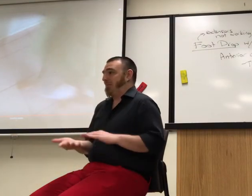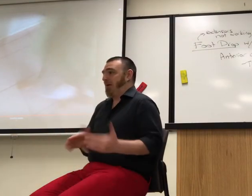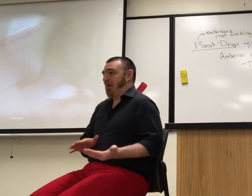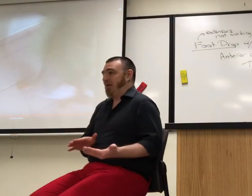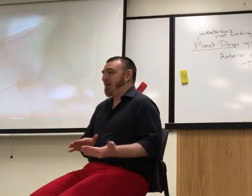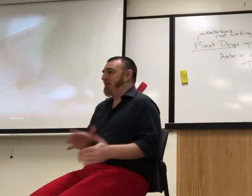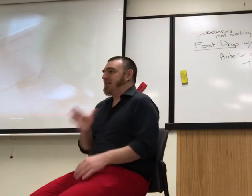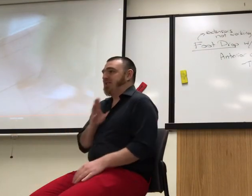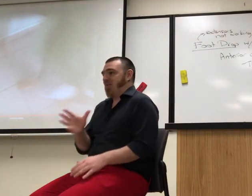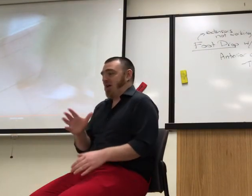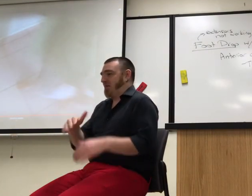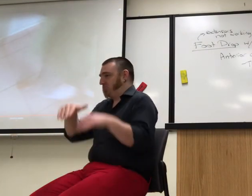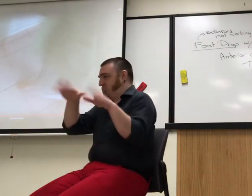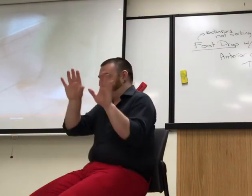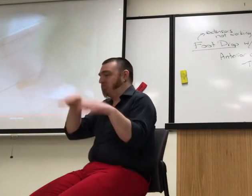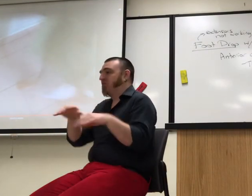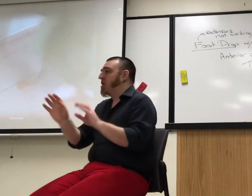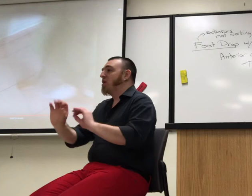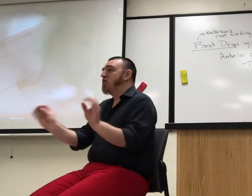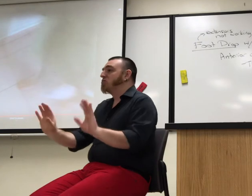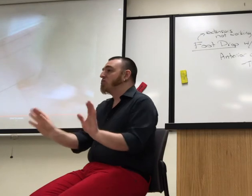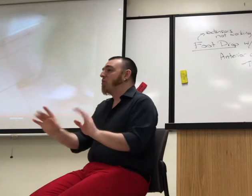There's no penalty against you.